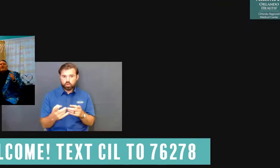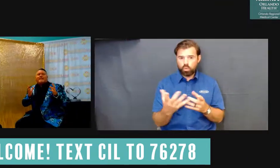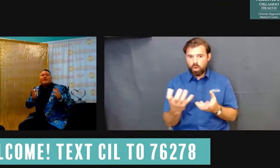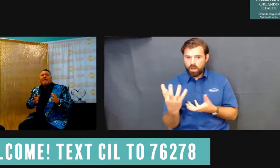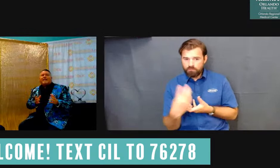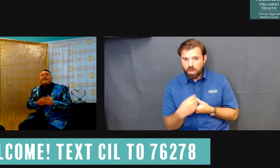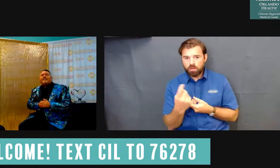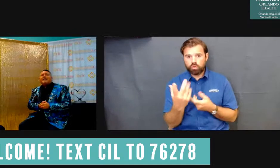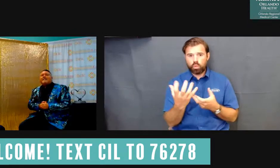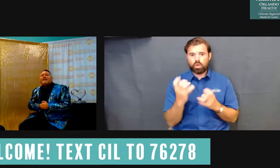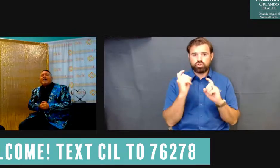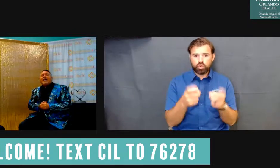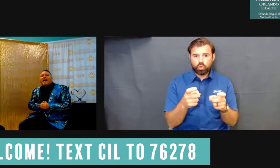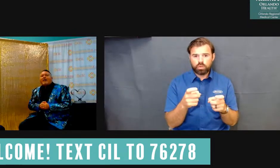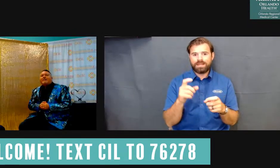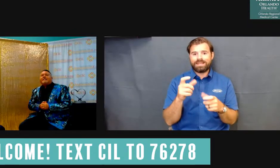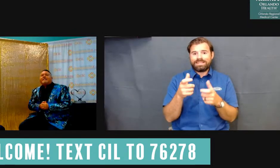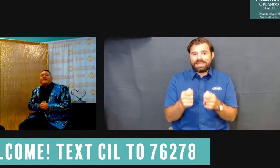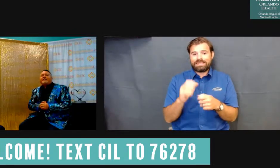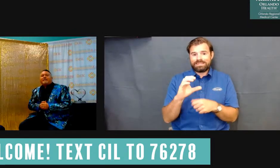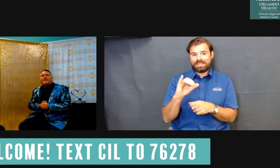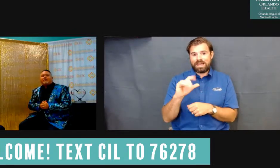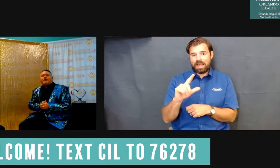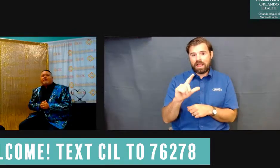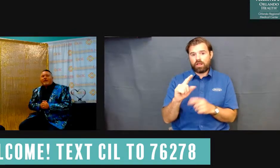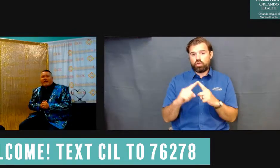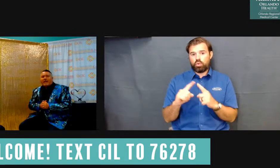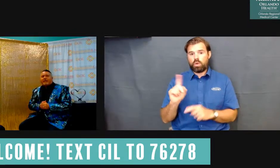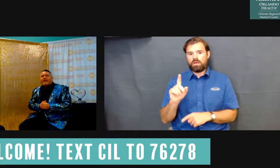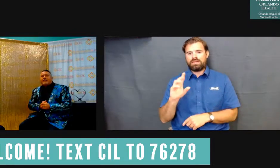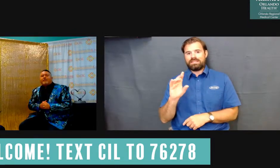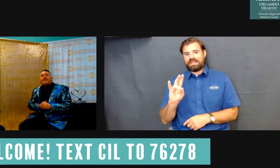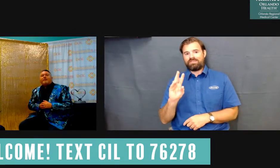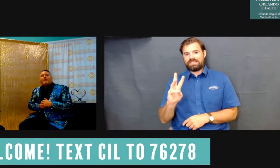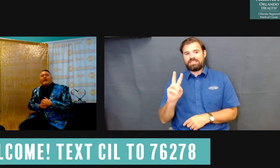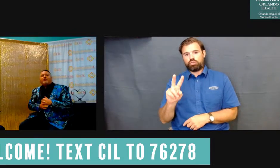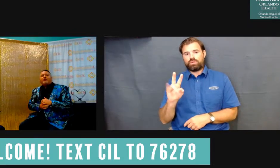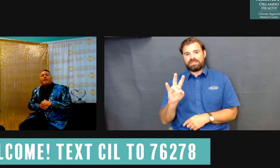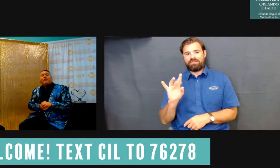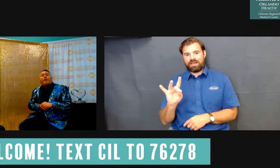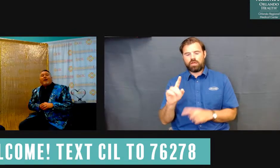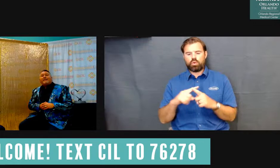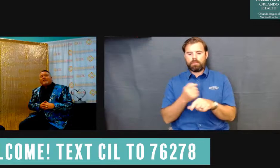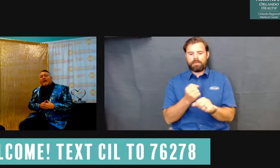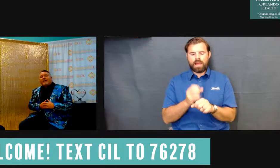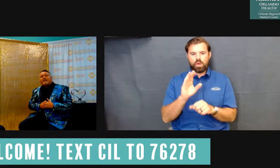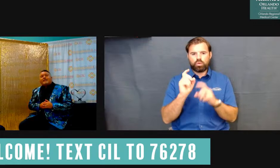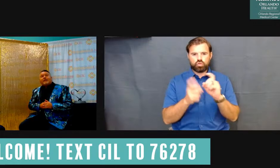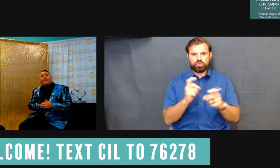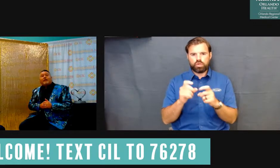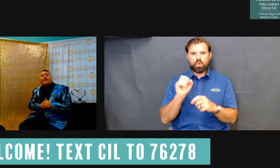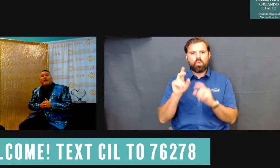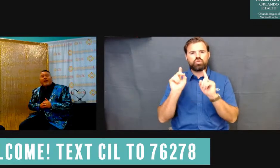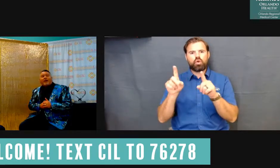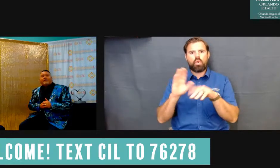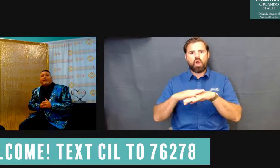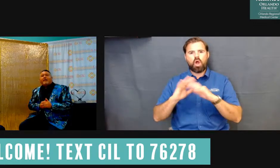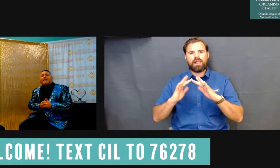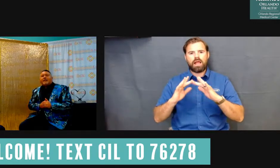involved, you want to donate, text CIL to 76278 to make your donation, or go online to